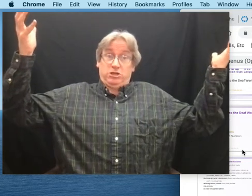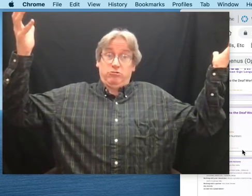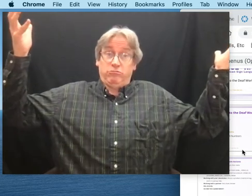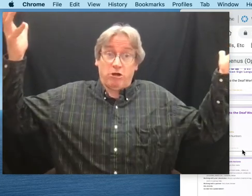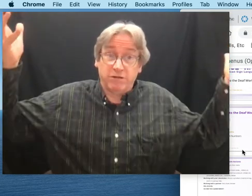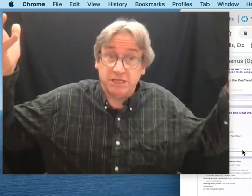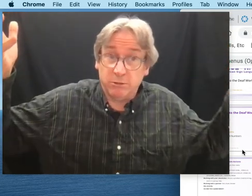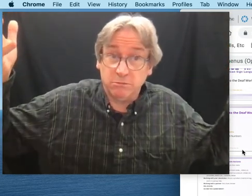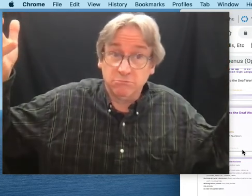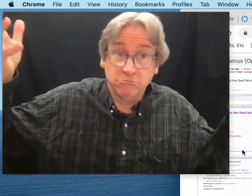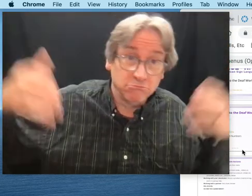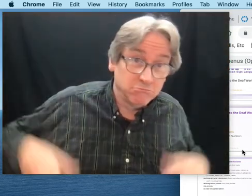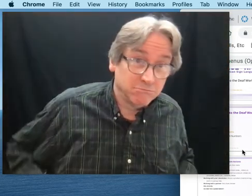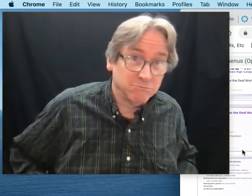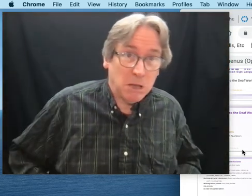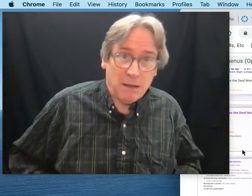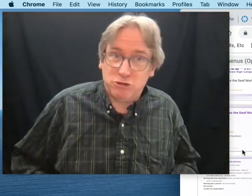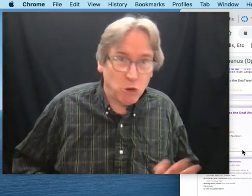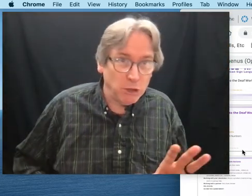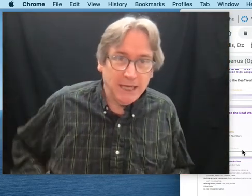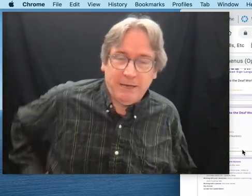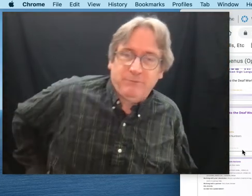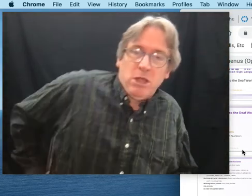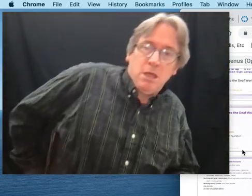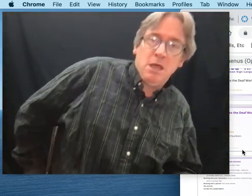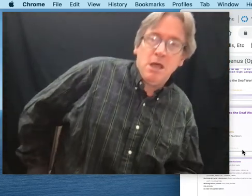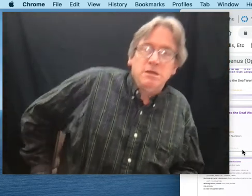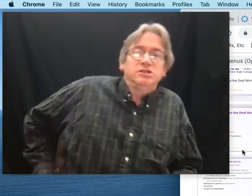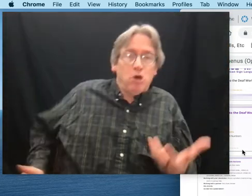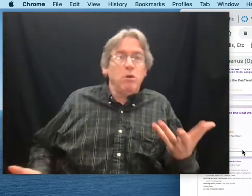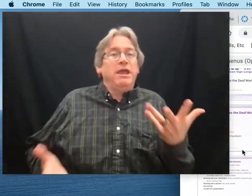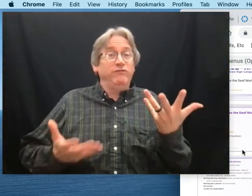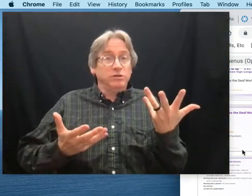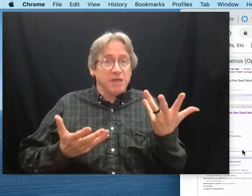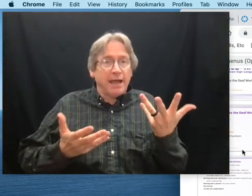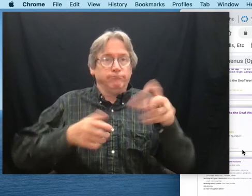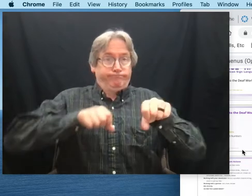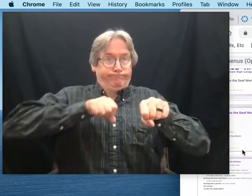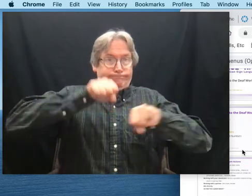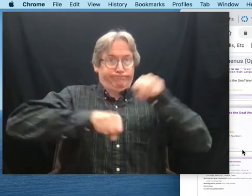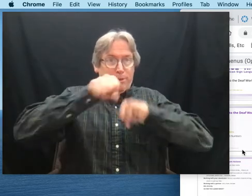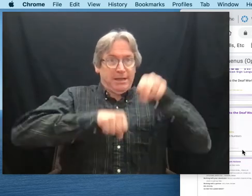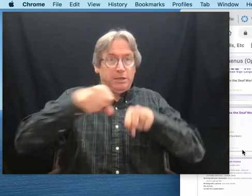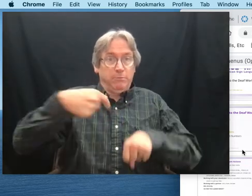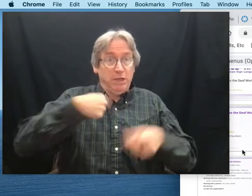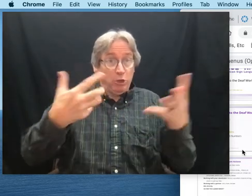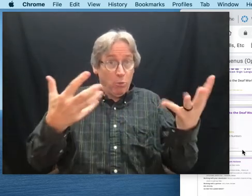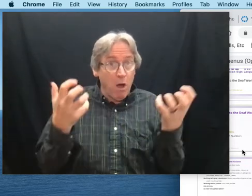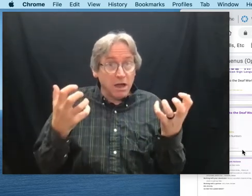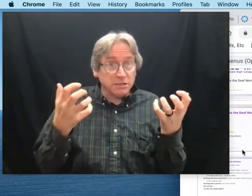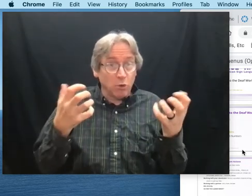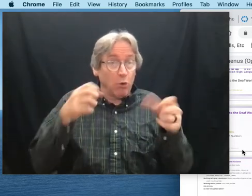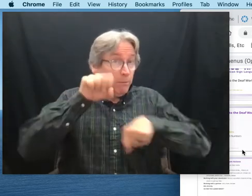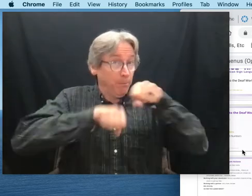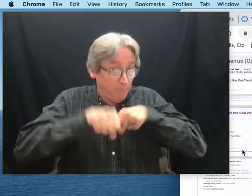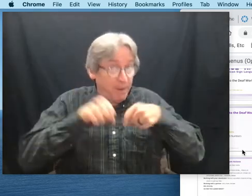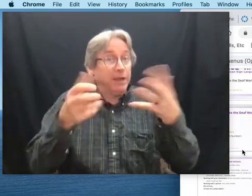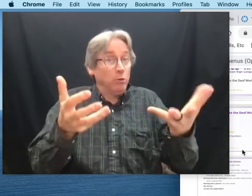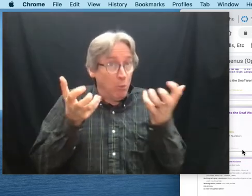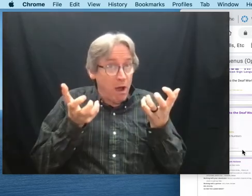Not too unreasonable. I'm totally kidding. So if you sign bike me want